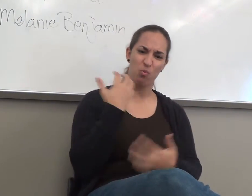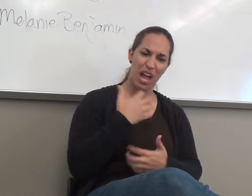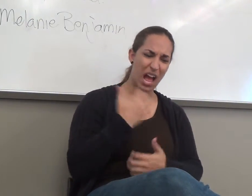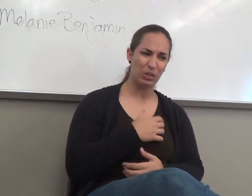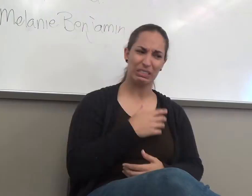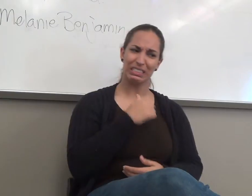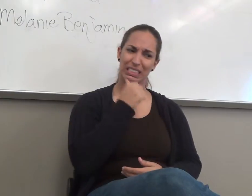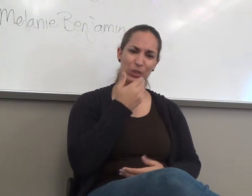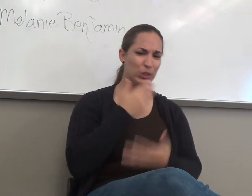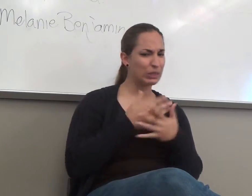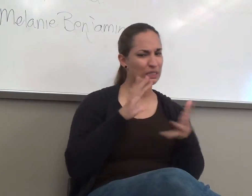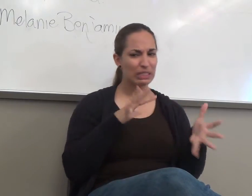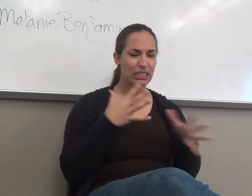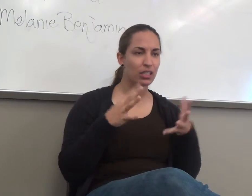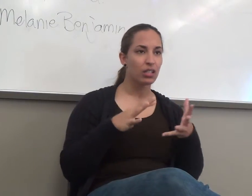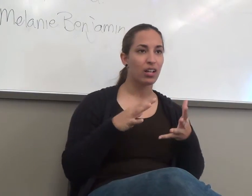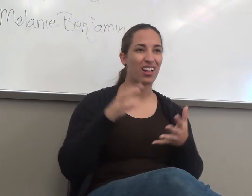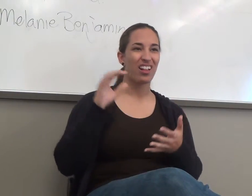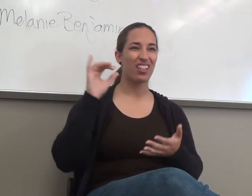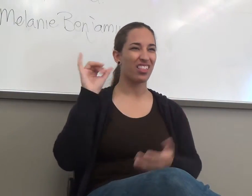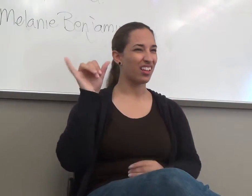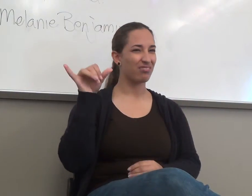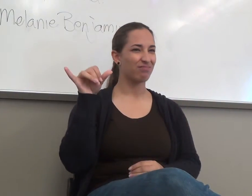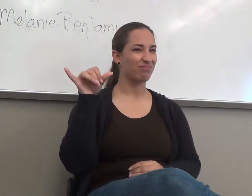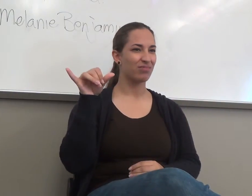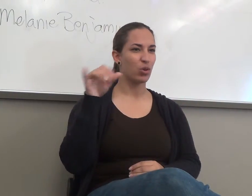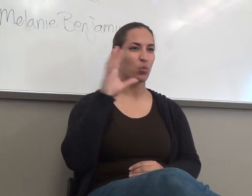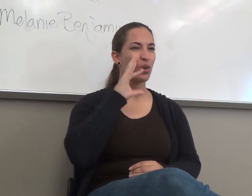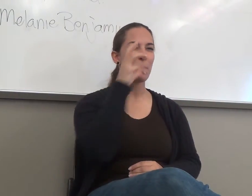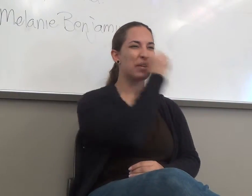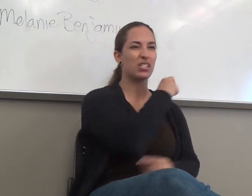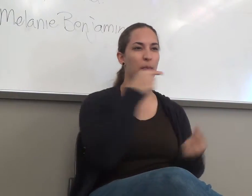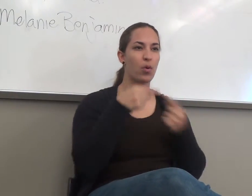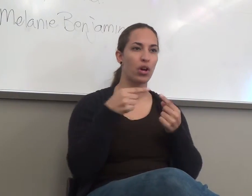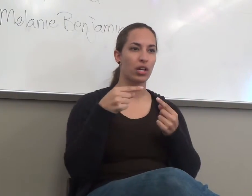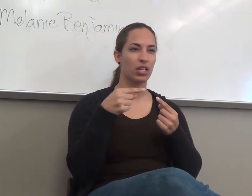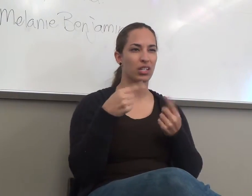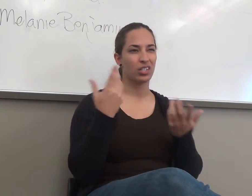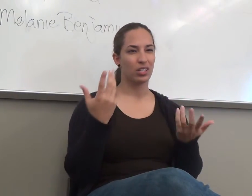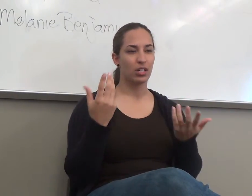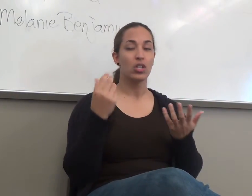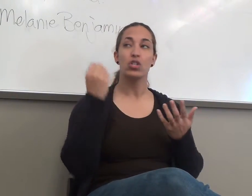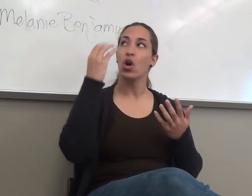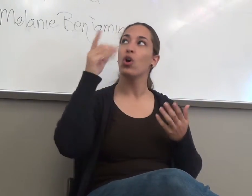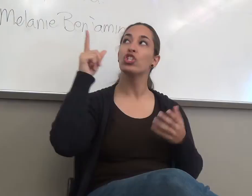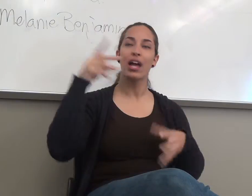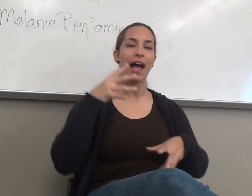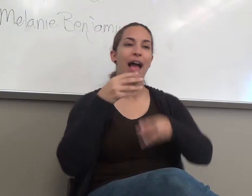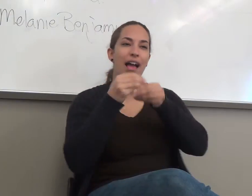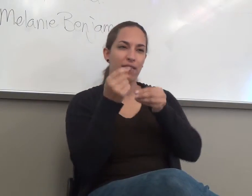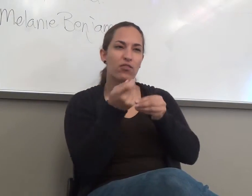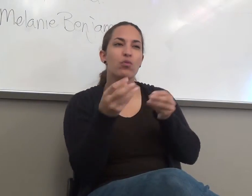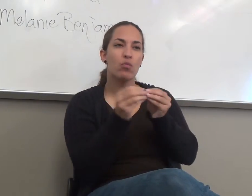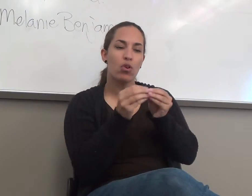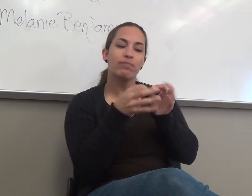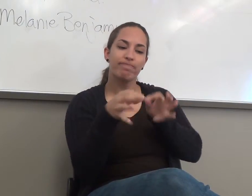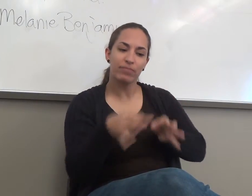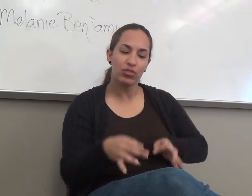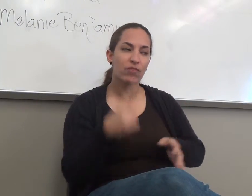backs up your argument. What you're doing in this paper is backing up an argument. Okay, I think you really do need this stuff.